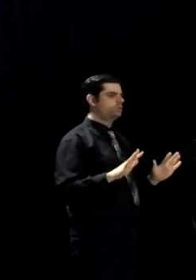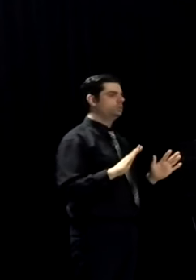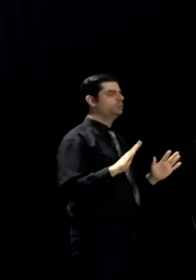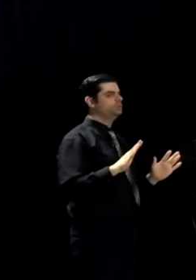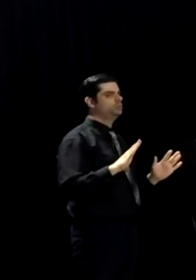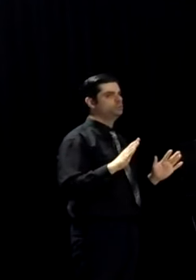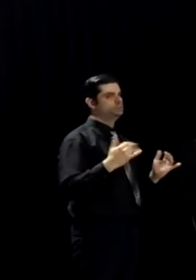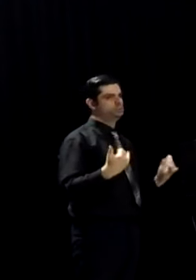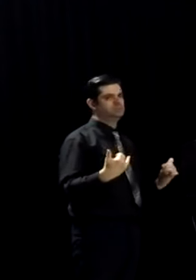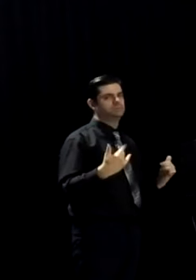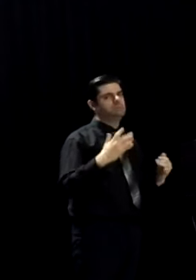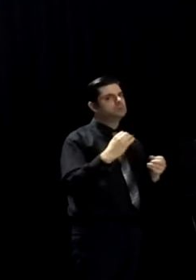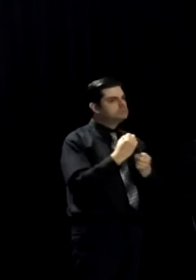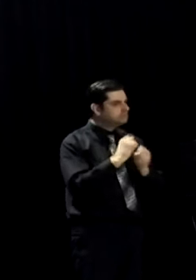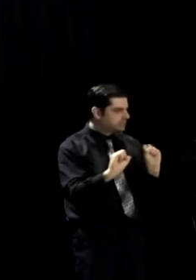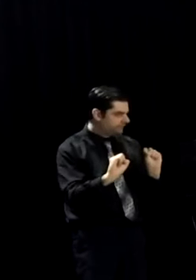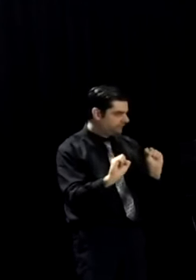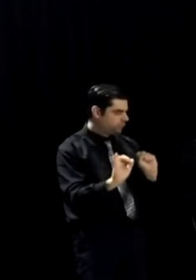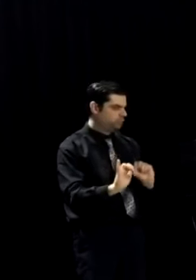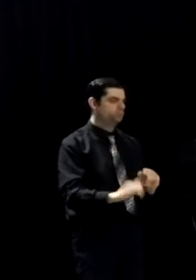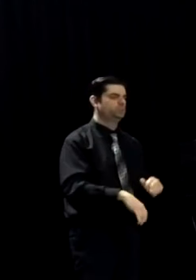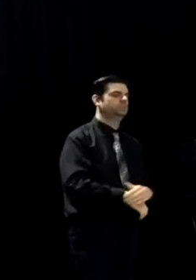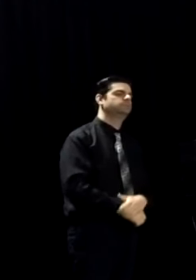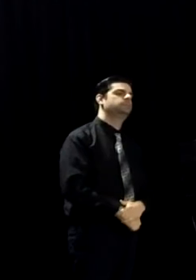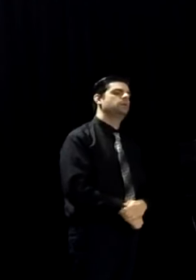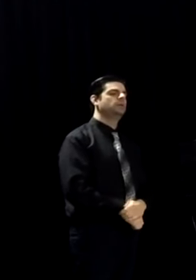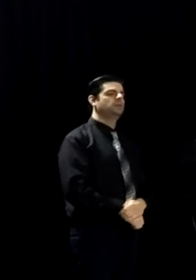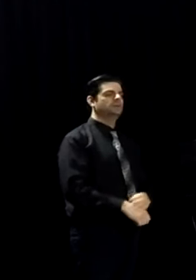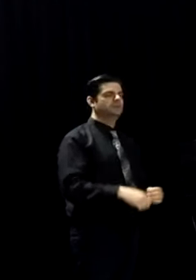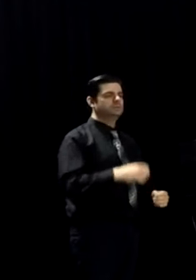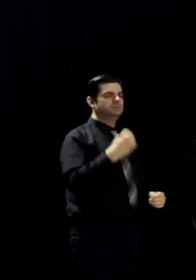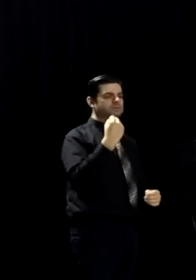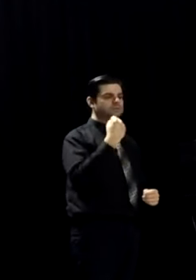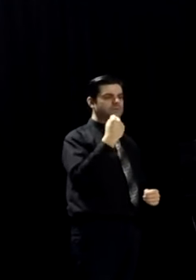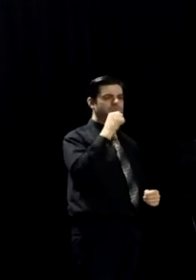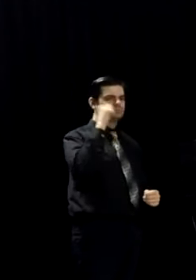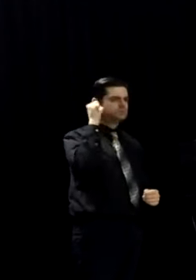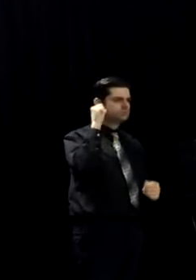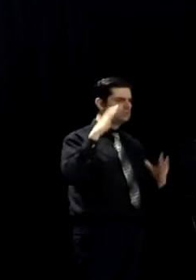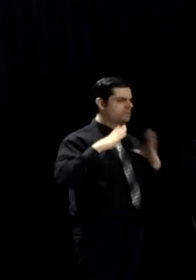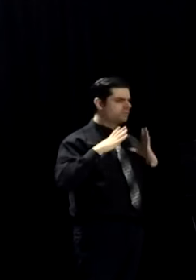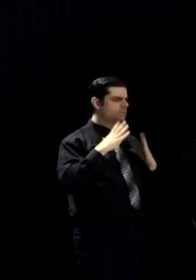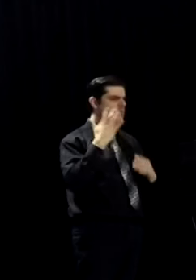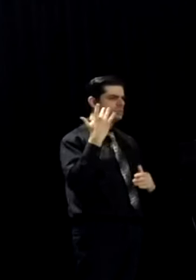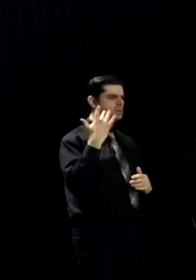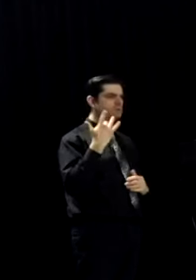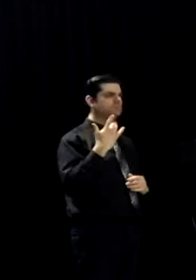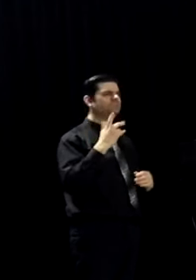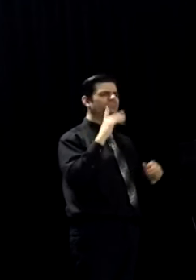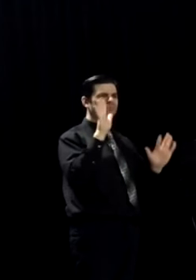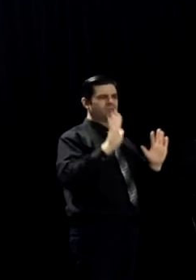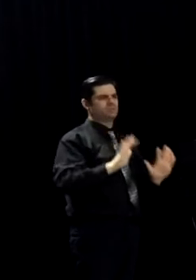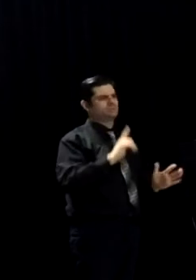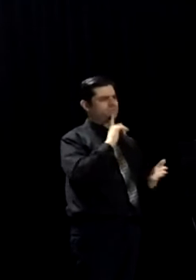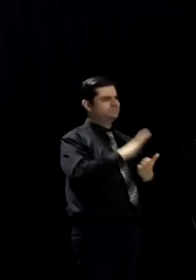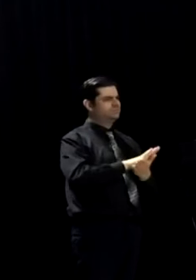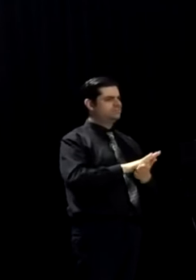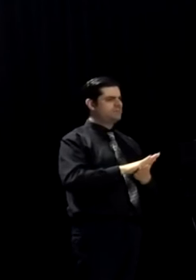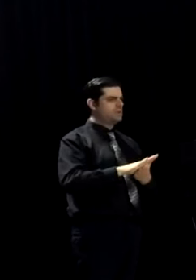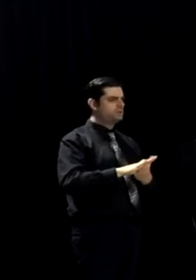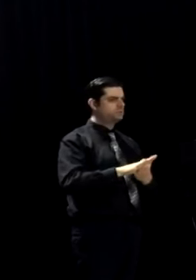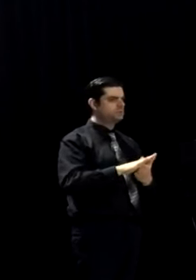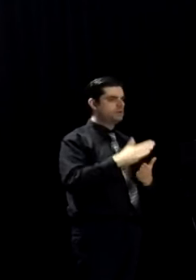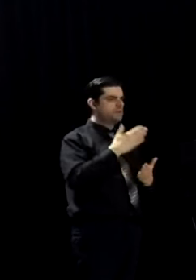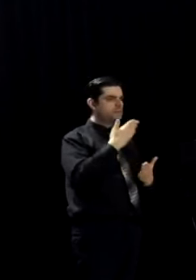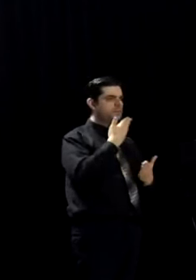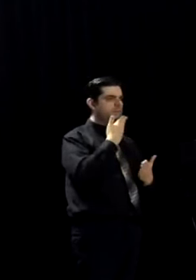bit. We took Saturday off because the weather was supposed to be better Saturday than Sunday for a